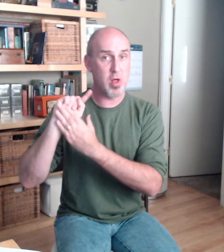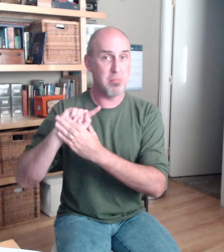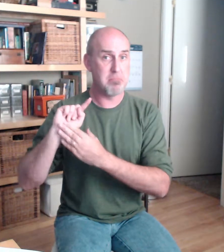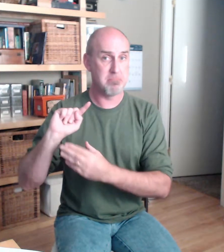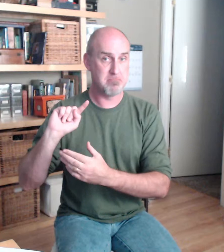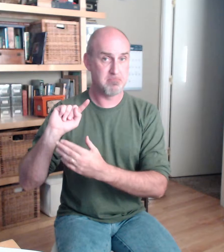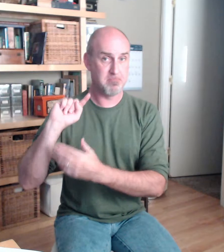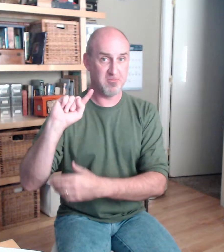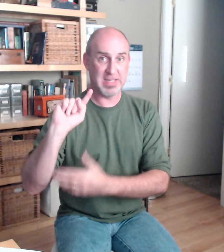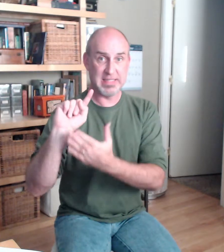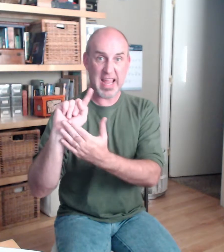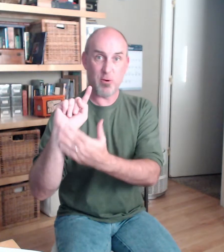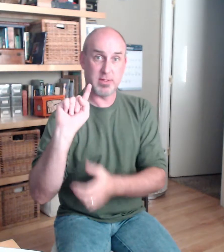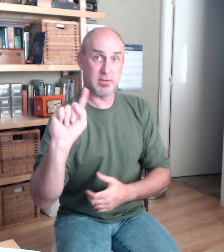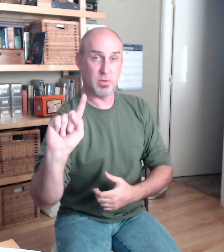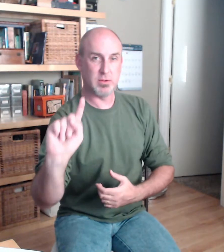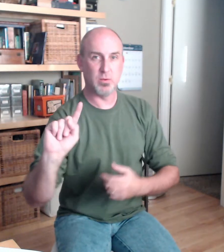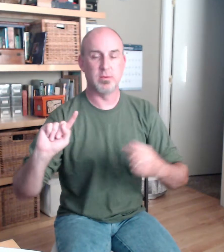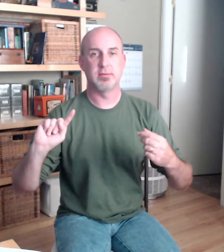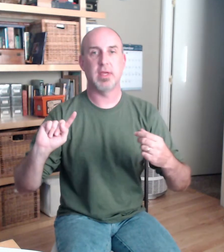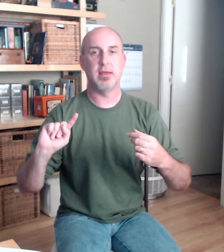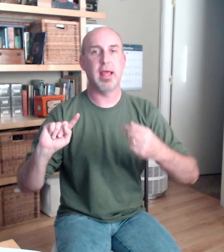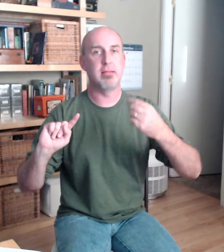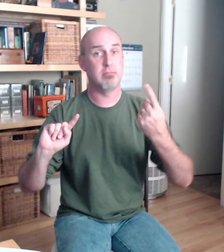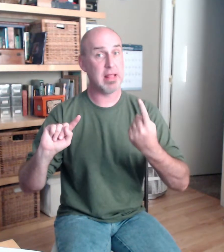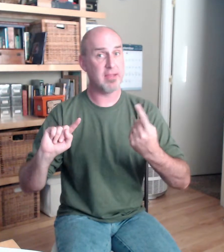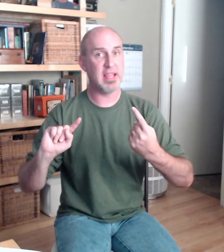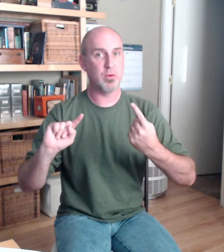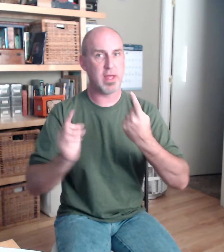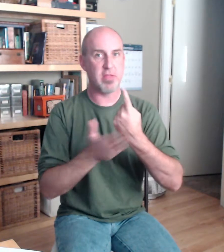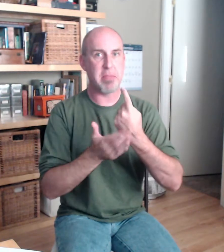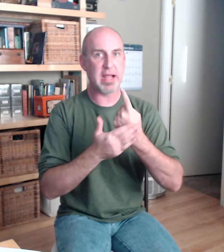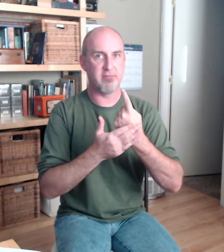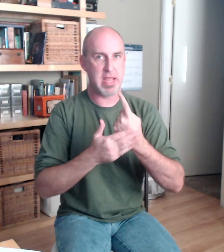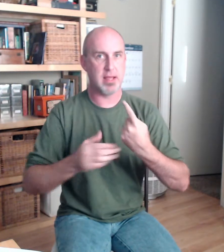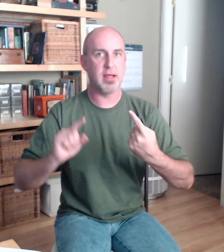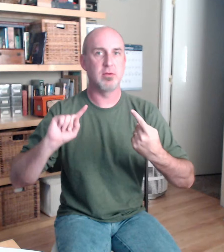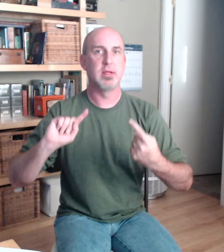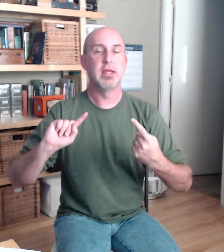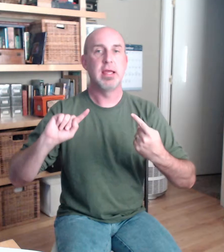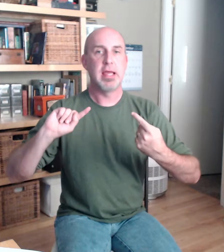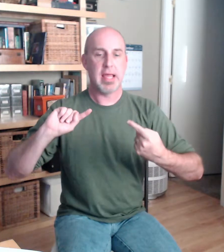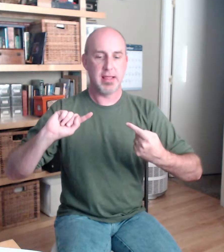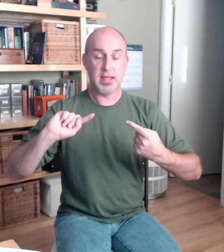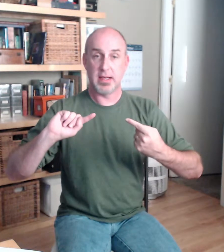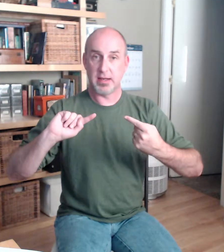palm facing out towards you. Okay, and my left hand will have the back of my hand out. And then